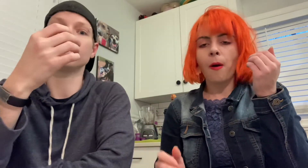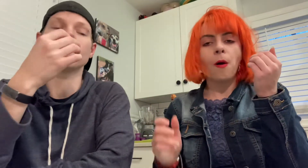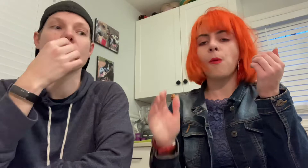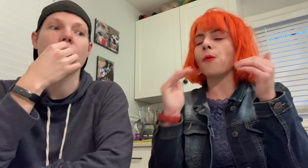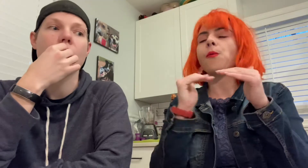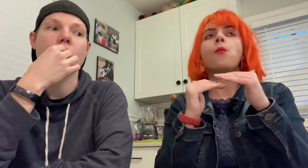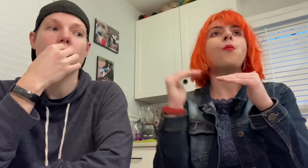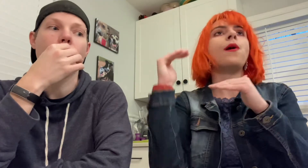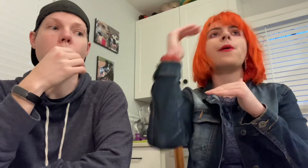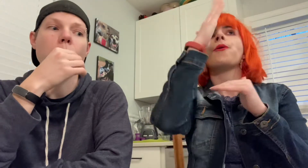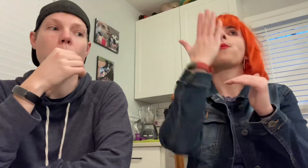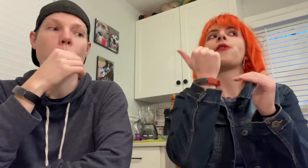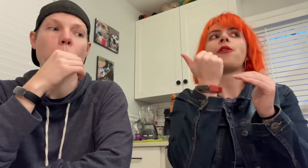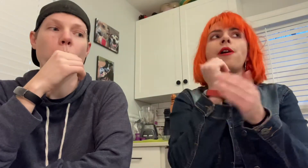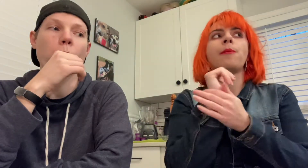It was way too much sugar.